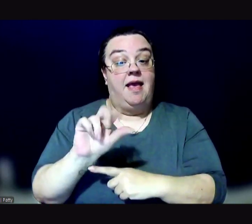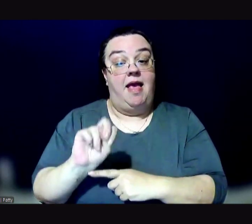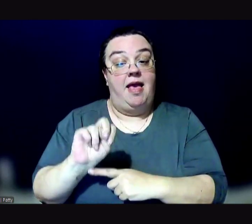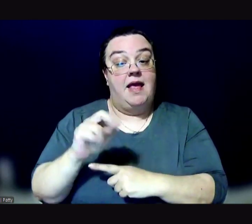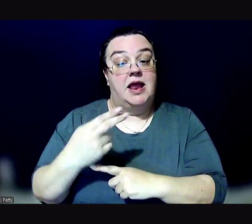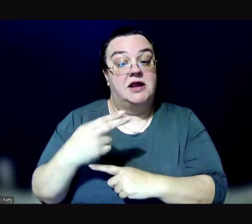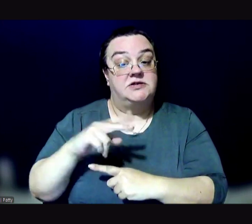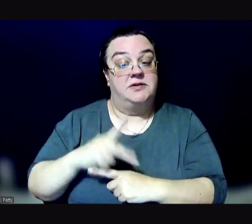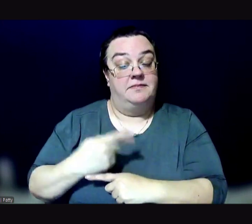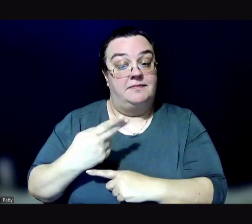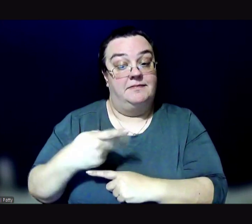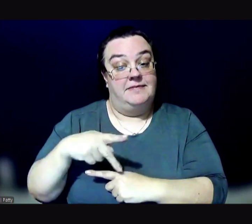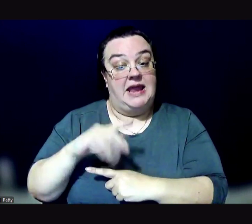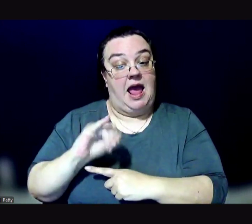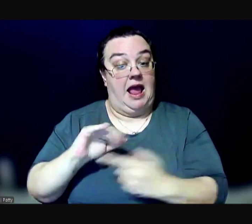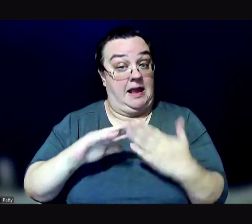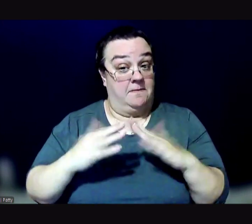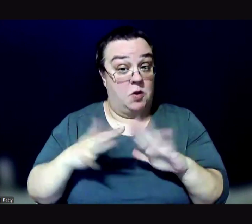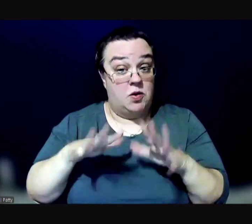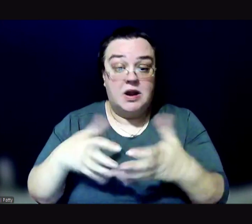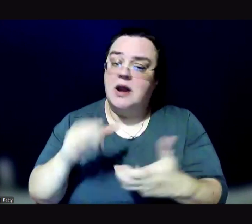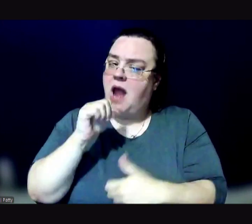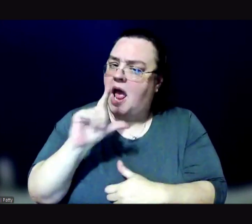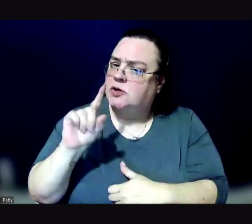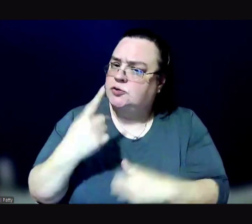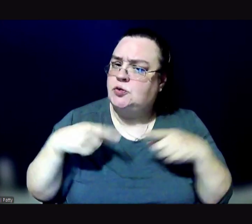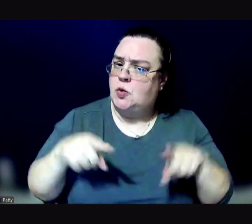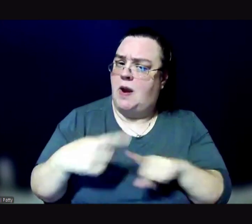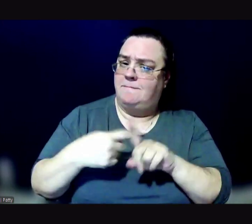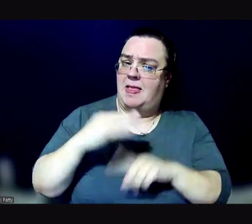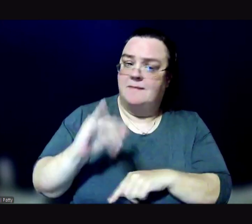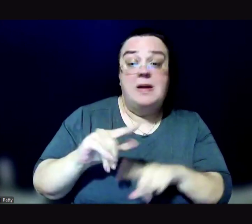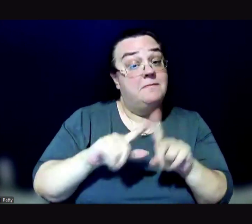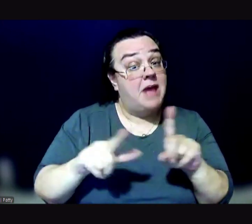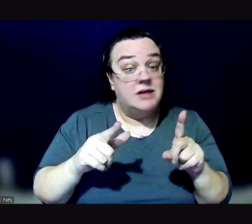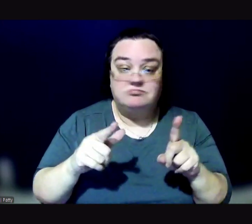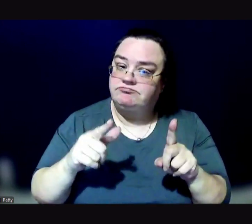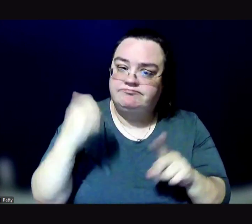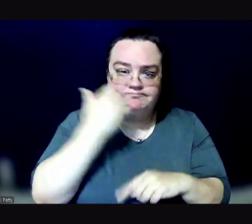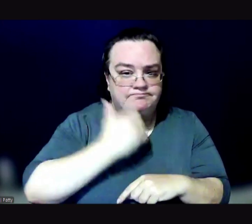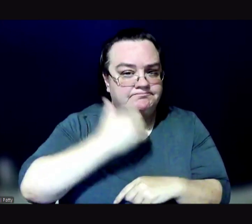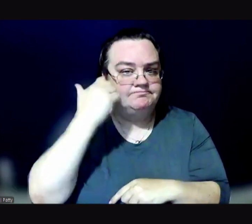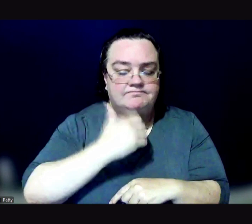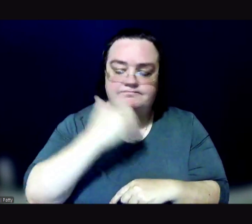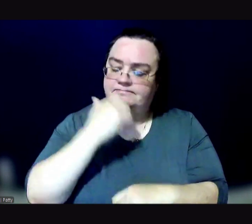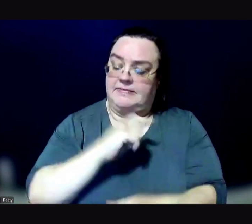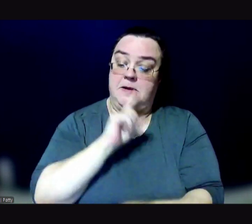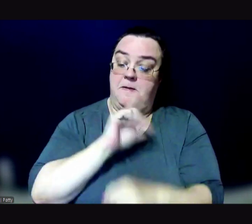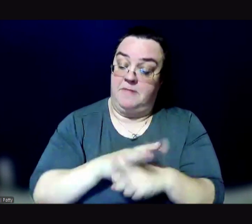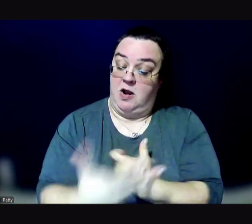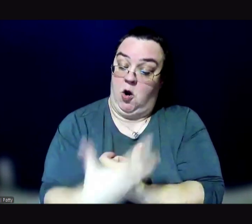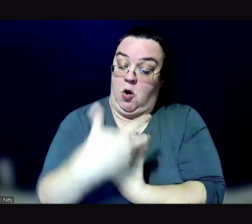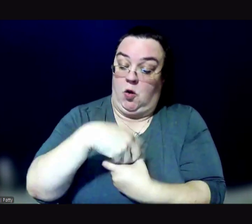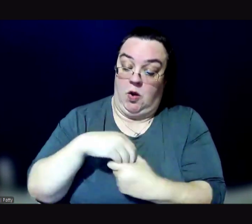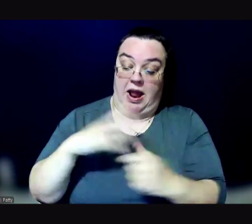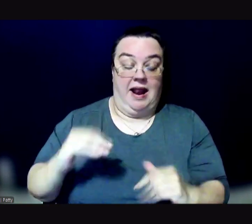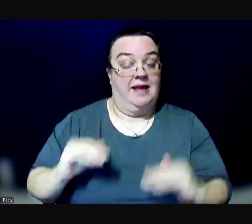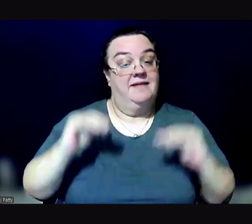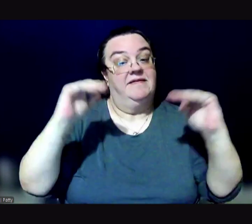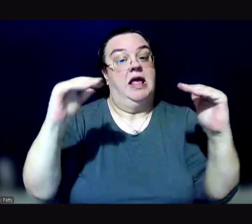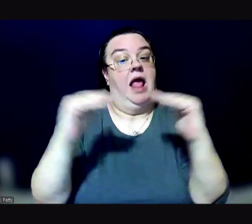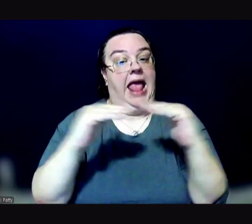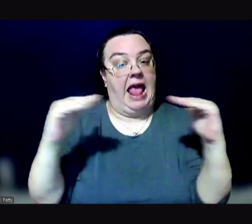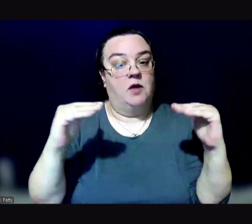communities, not just during the month of May, but every day, and is committed to inclusion and to advancing equity and justice for